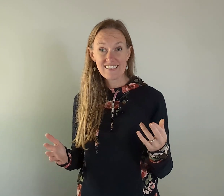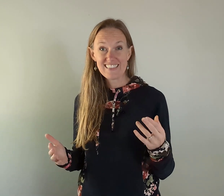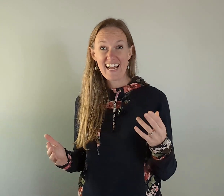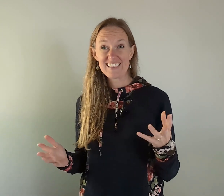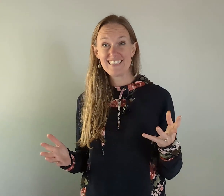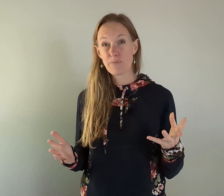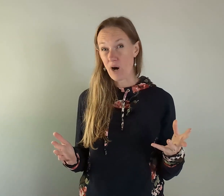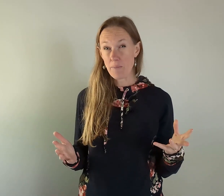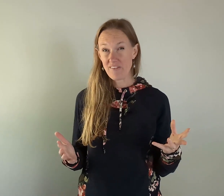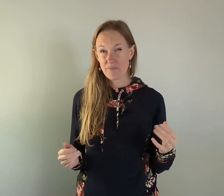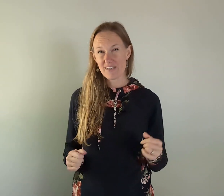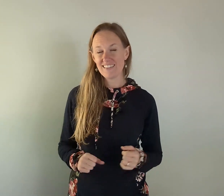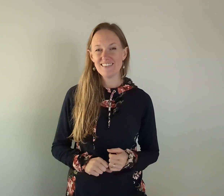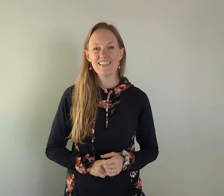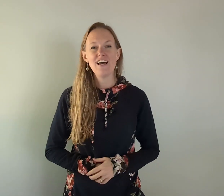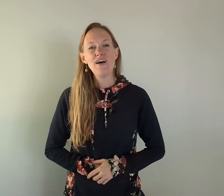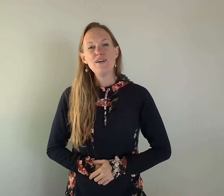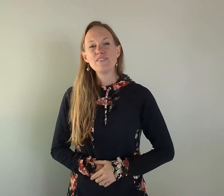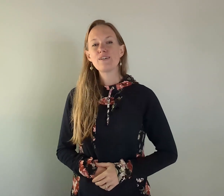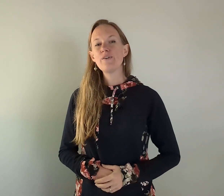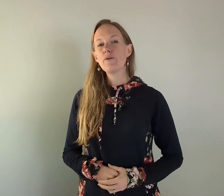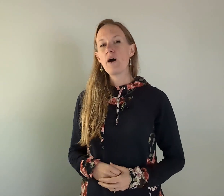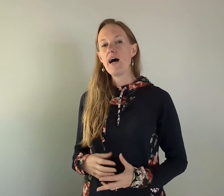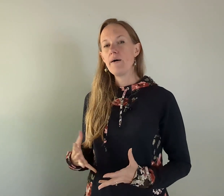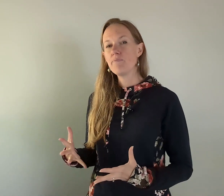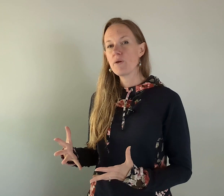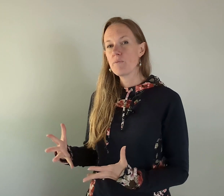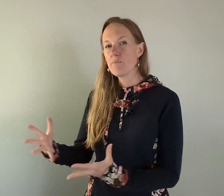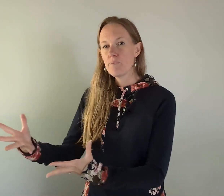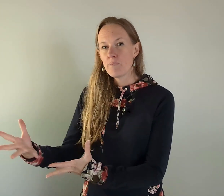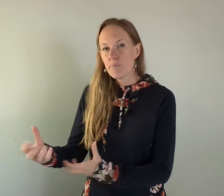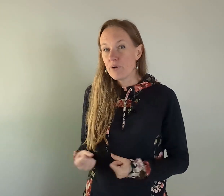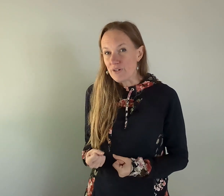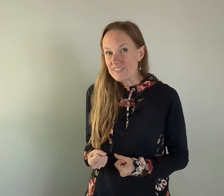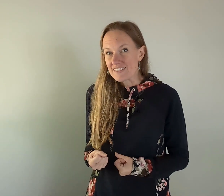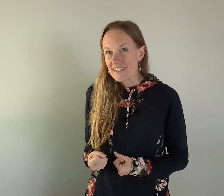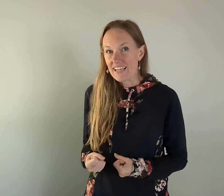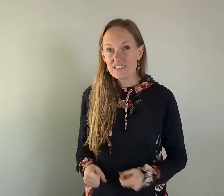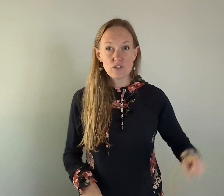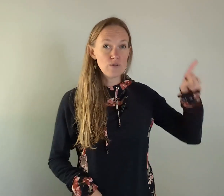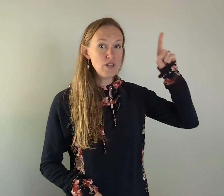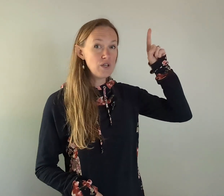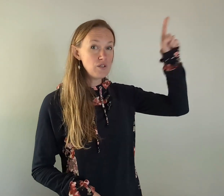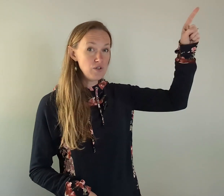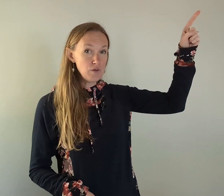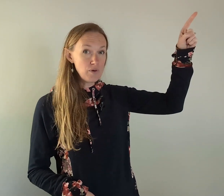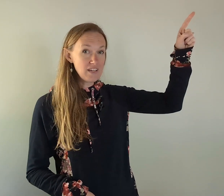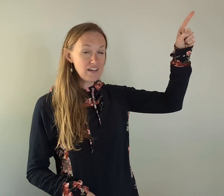song, it actually says brought me from darkness. So pulled, okay, so you, pointing to God